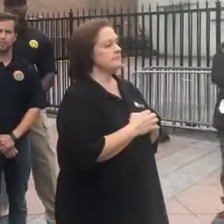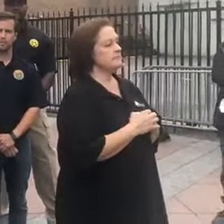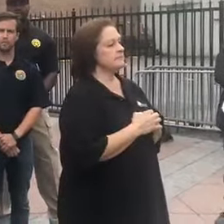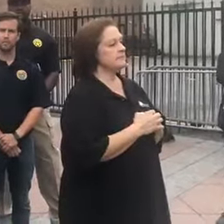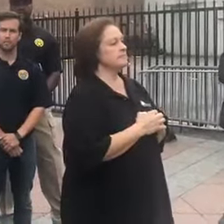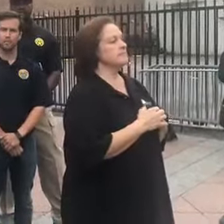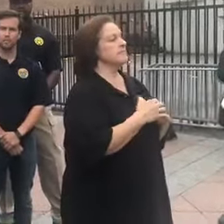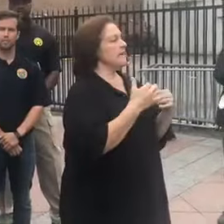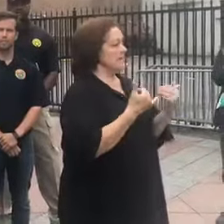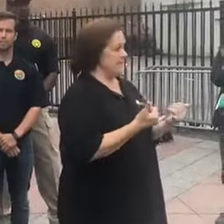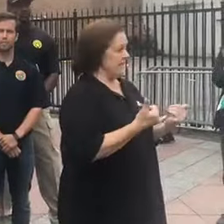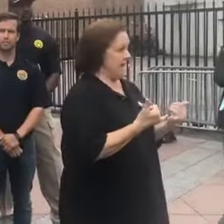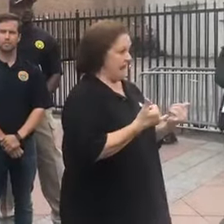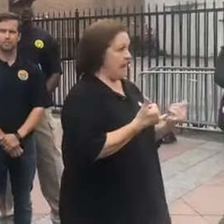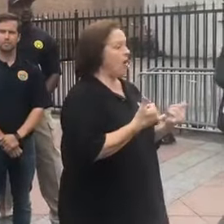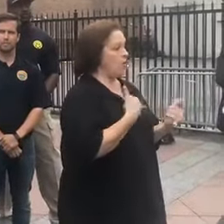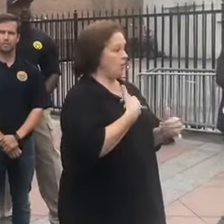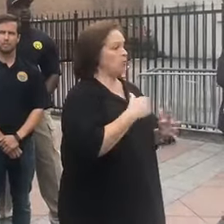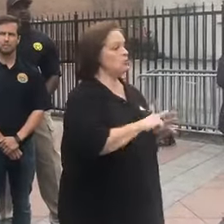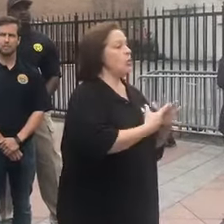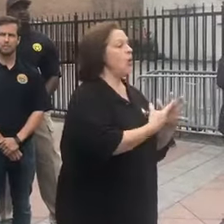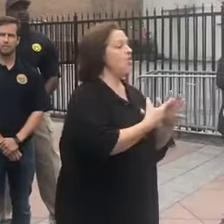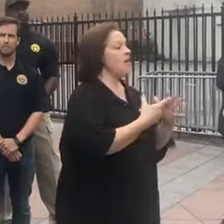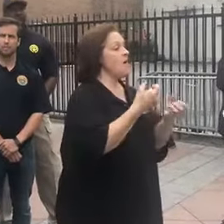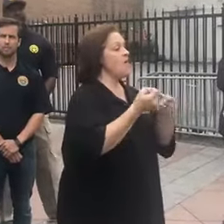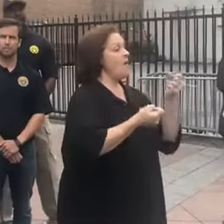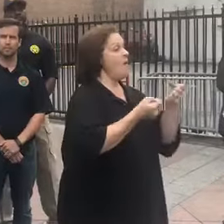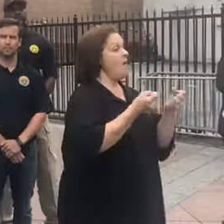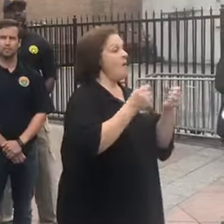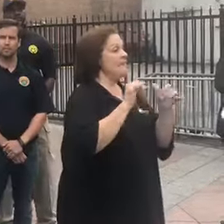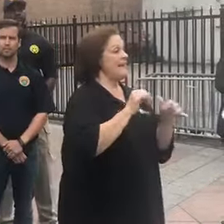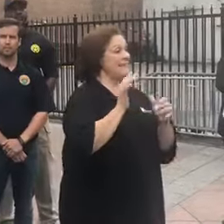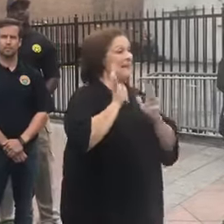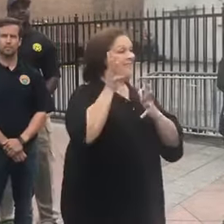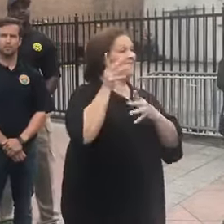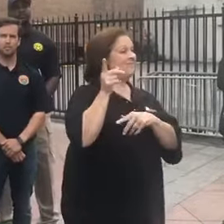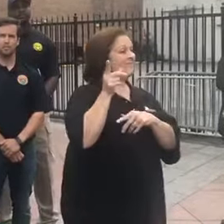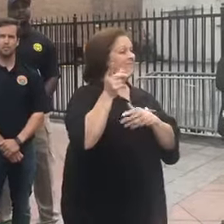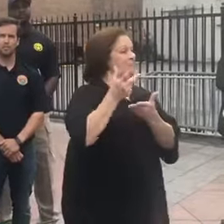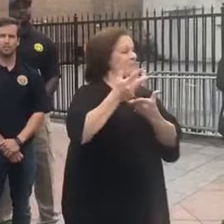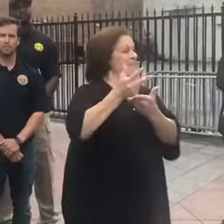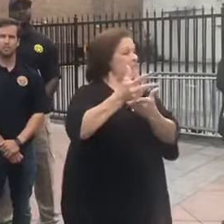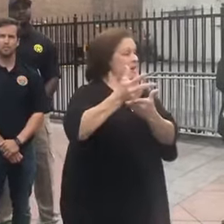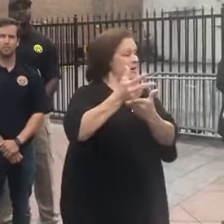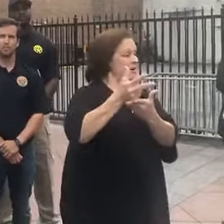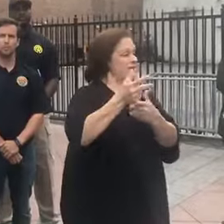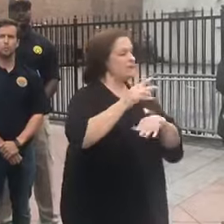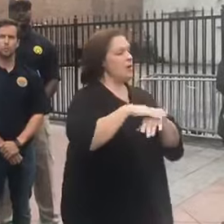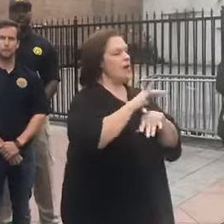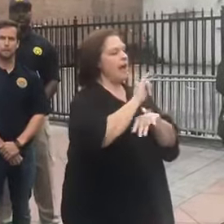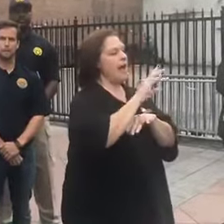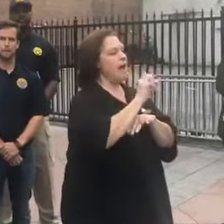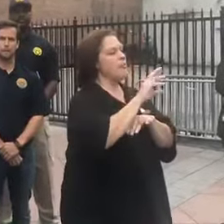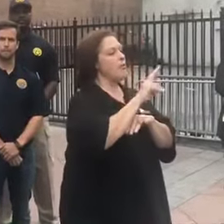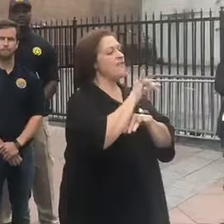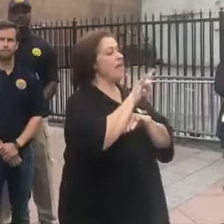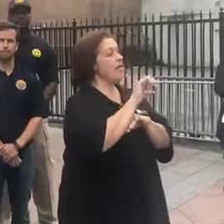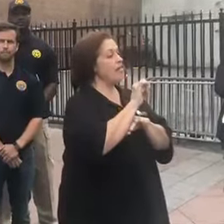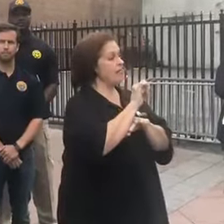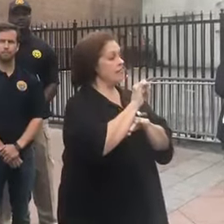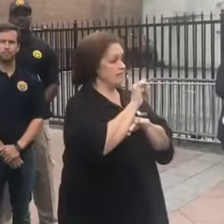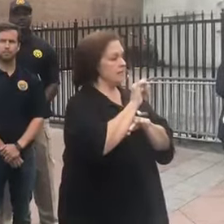get some vehicles out of the garage that's right behind the structure on Iberville Street.